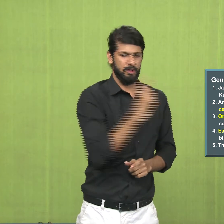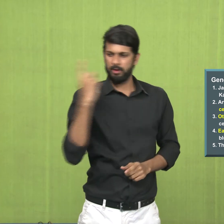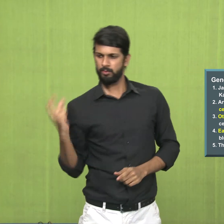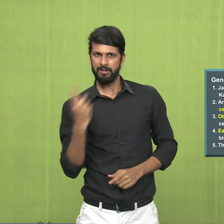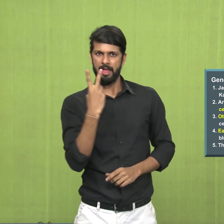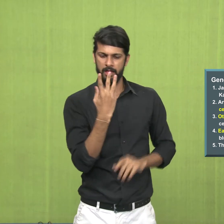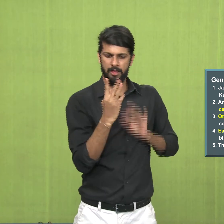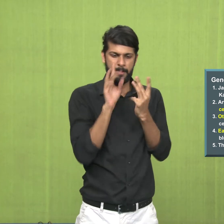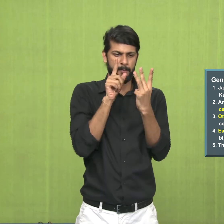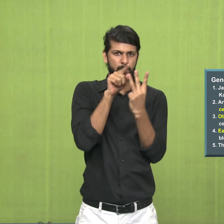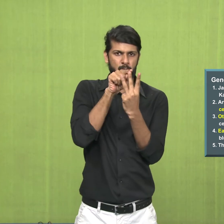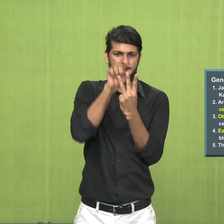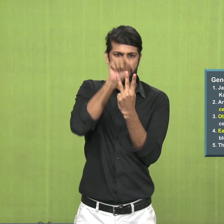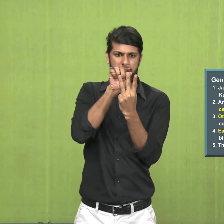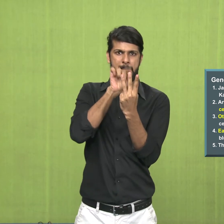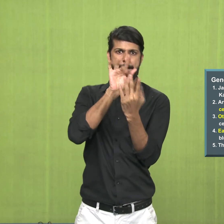placed in the center.